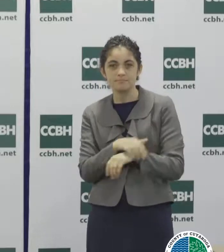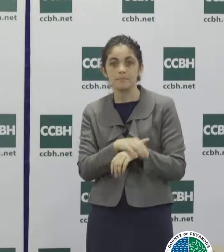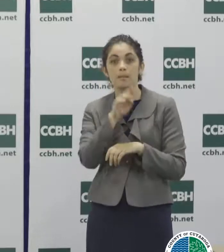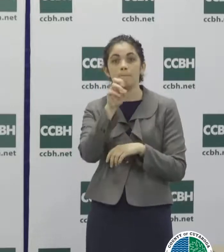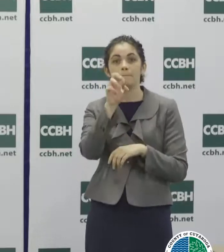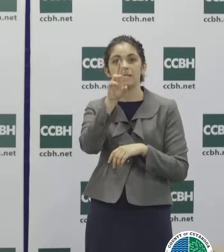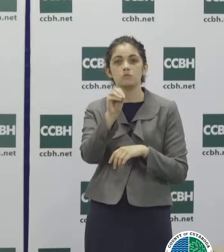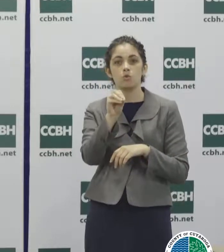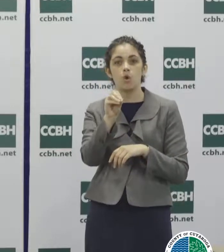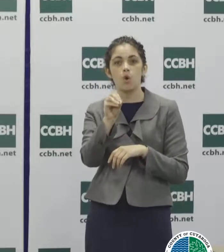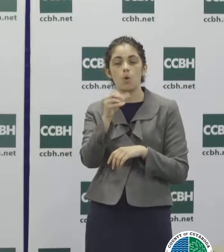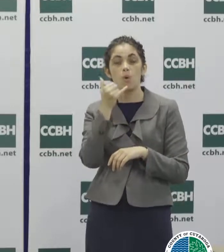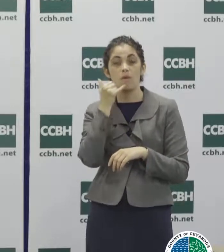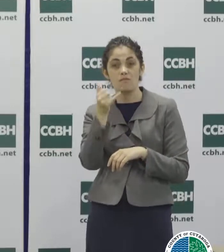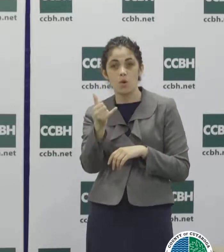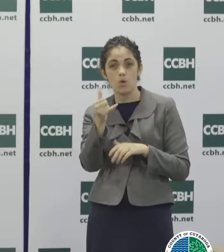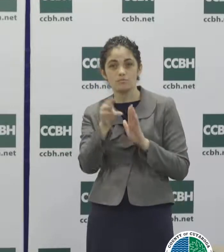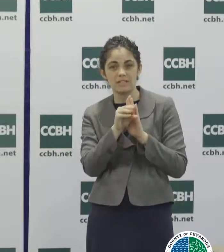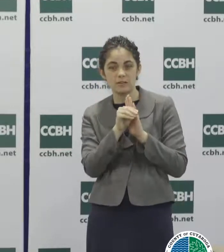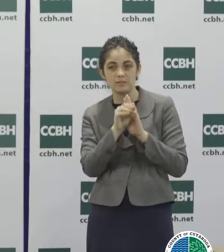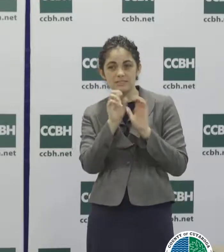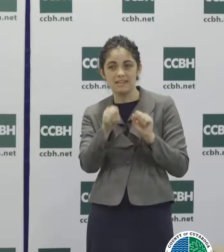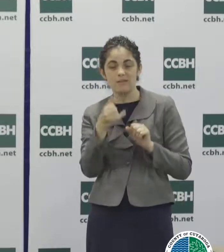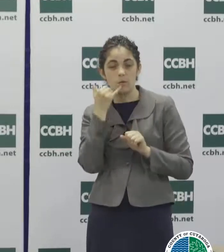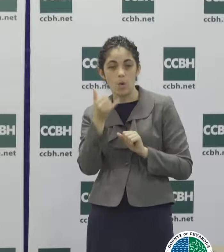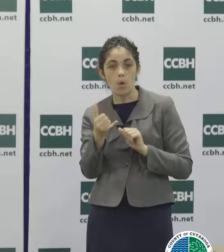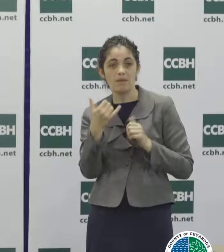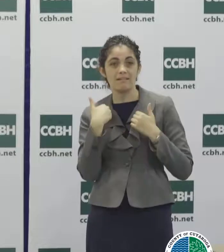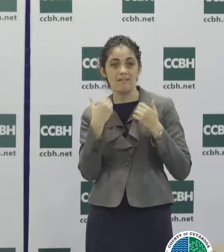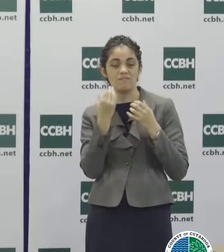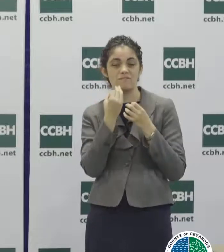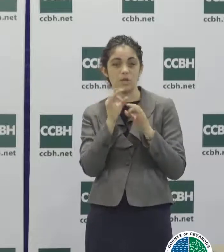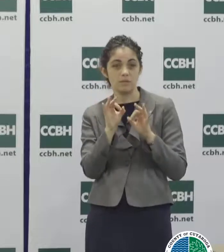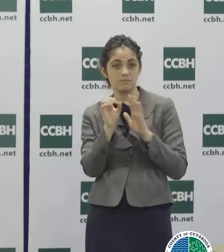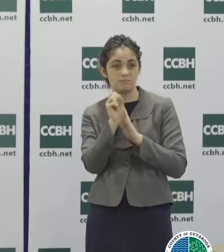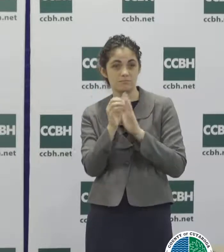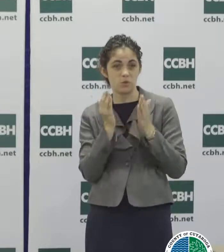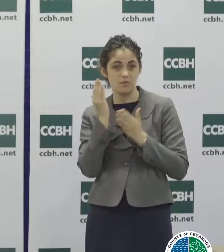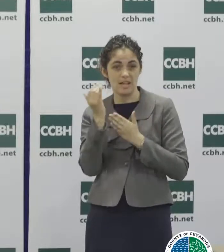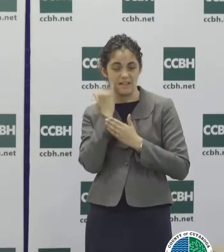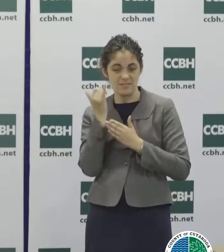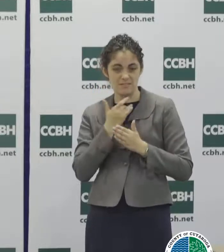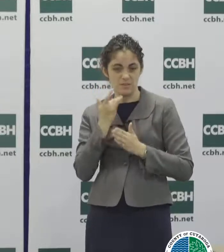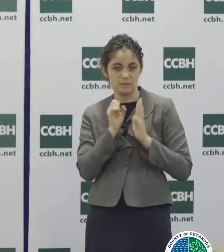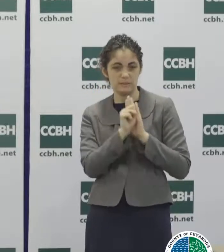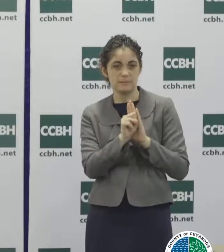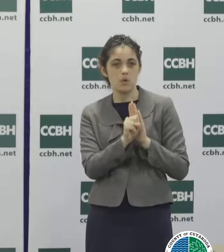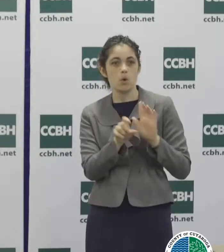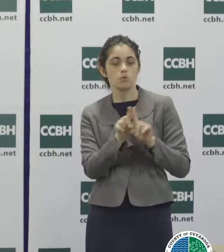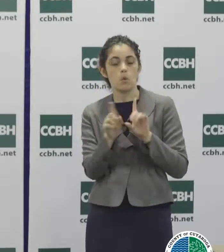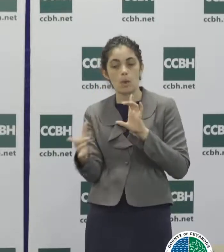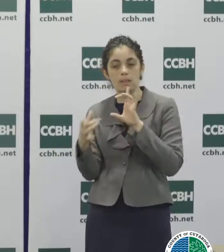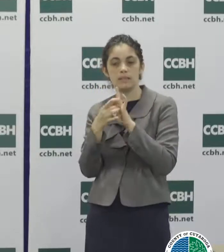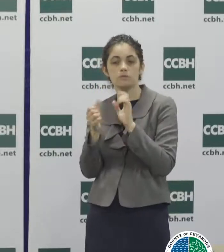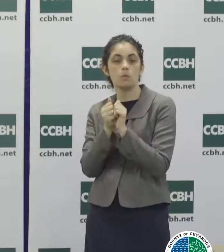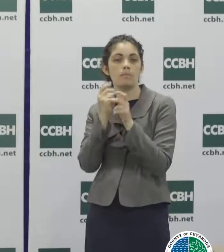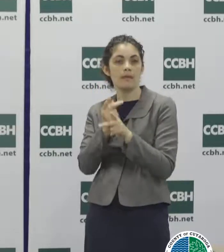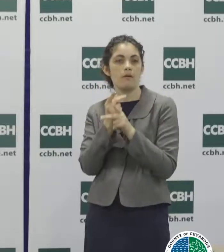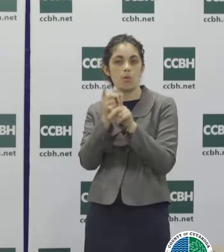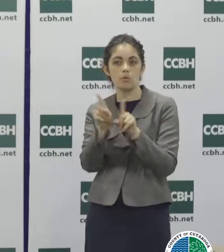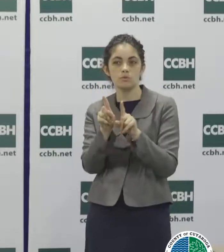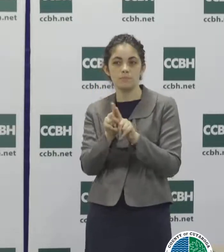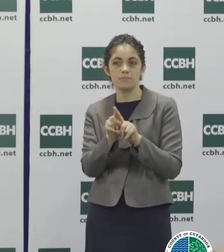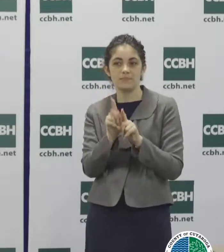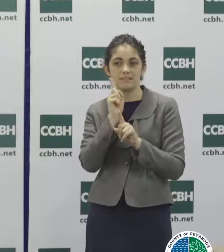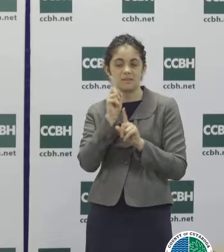Metro's telehealth line has given an opportunity for people to call and get free service if they're symptomatic, and then also be linked to care. So I